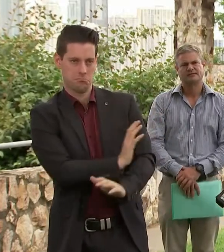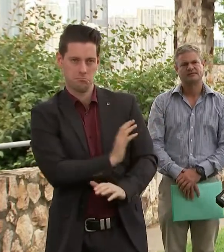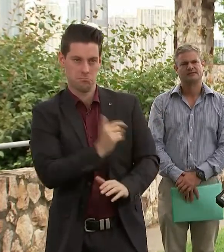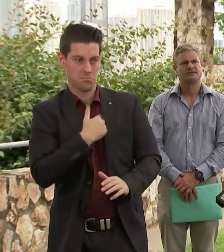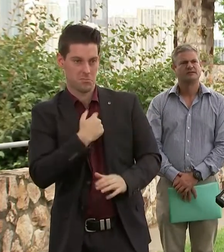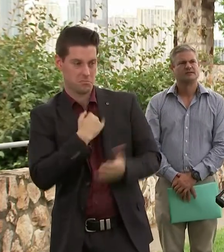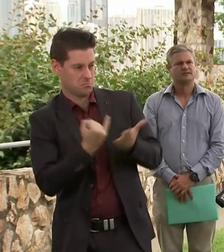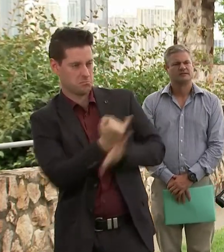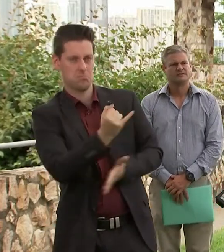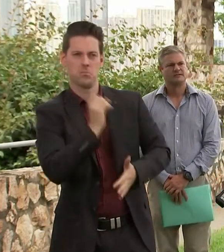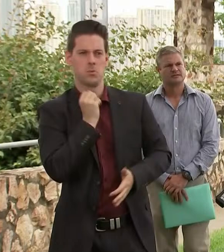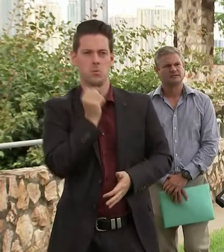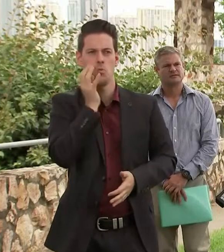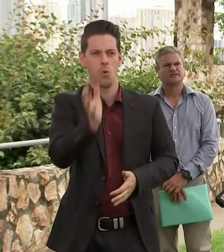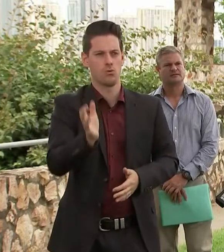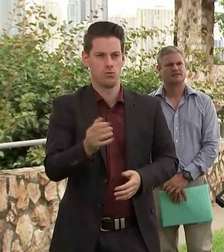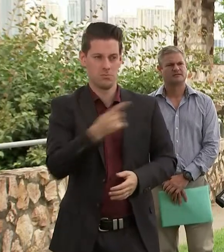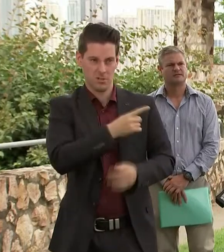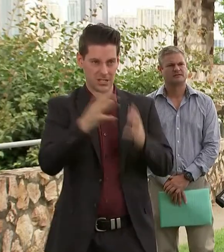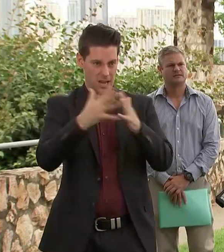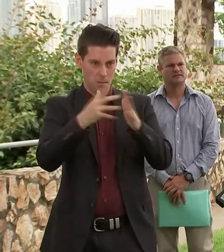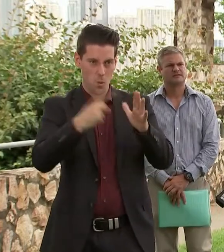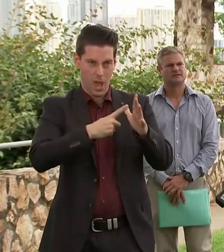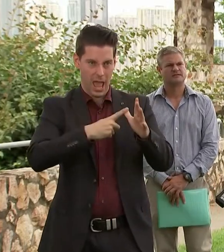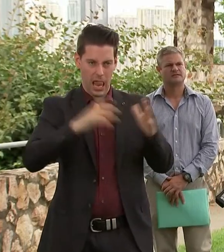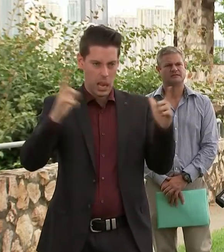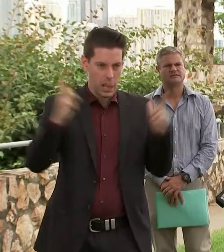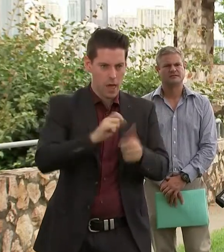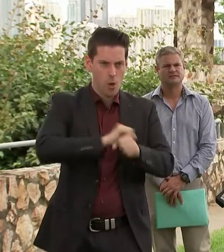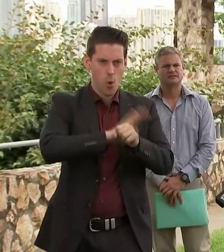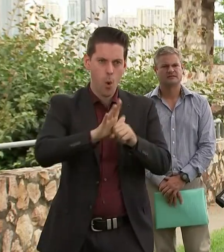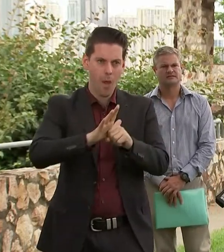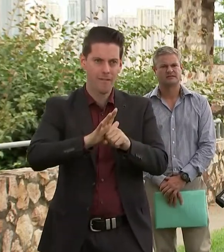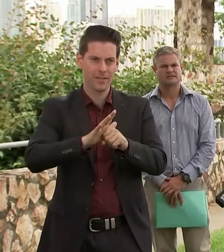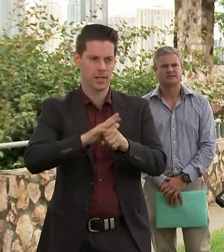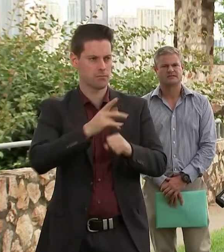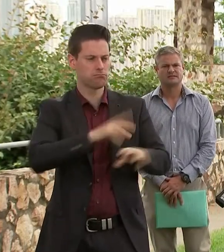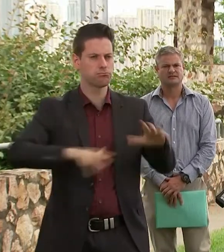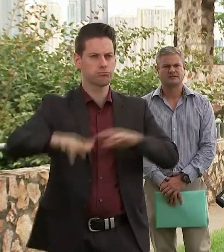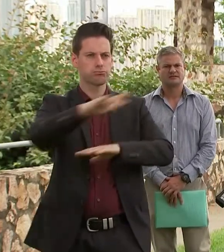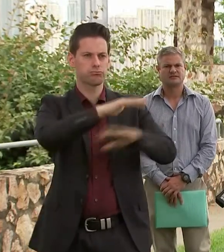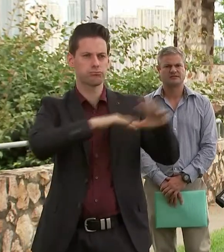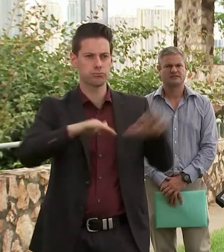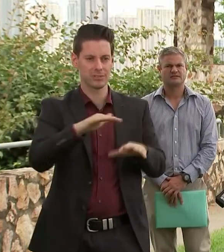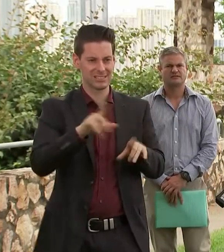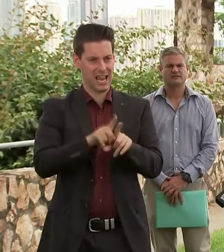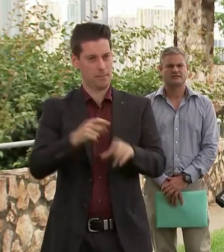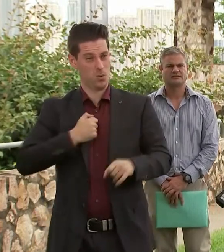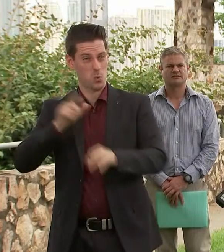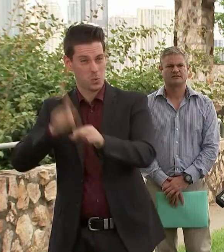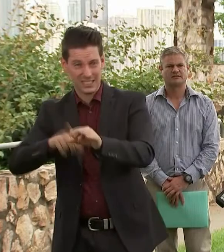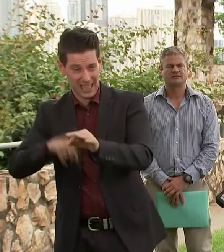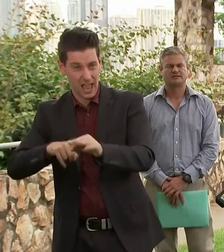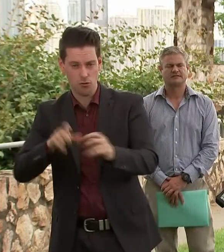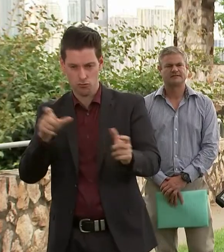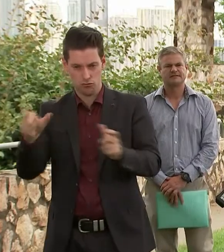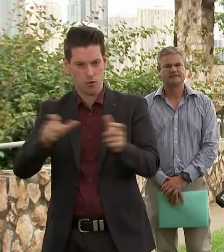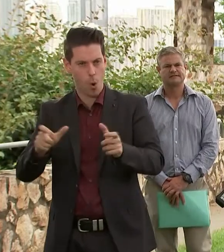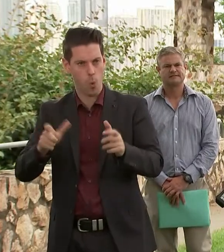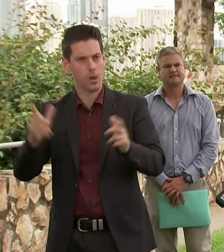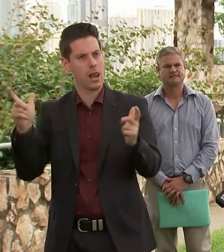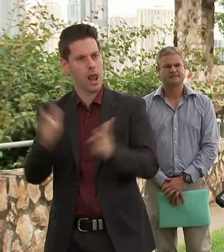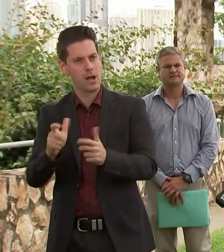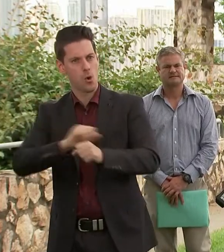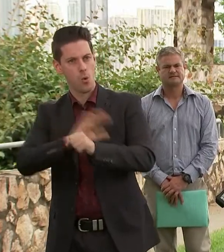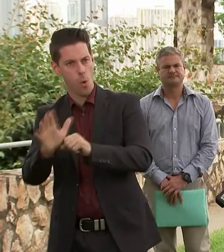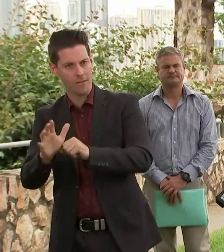Very low numbers of cases in WA, very low impact on their state, and along with Queensland our two states have